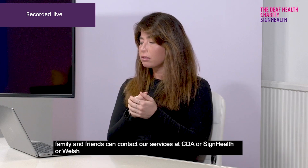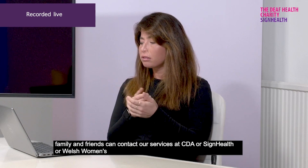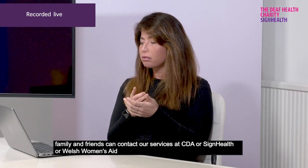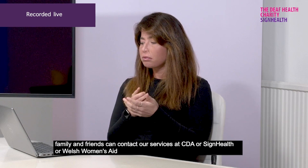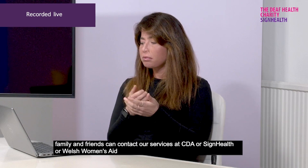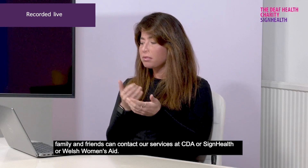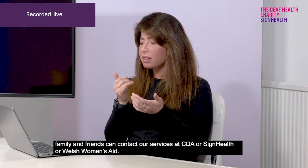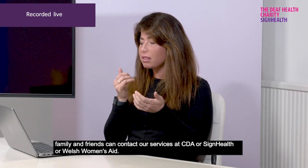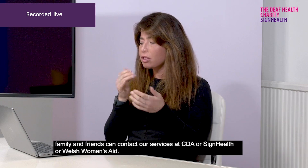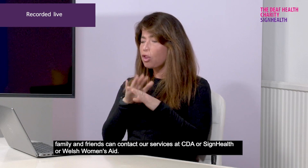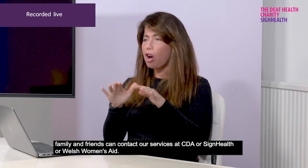Okay, so another one.